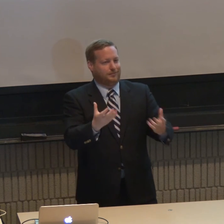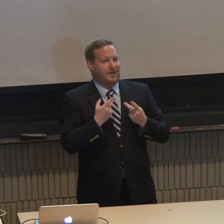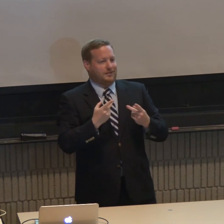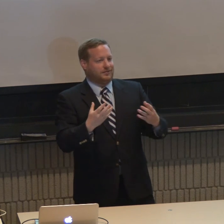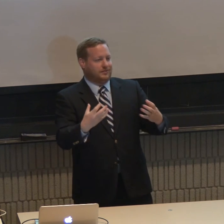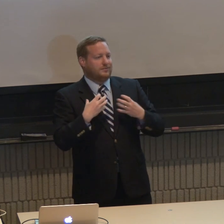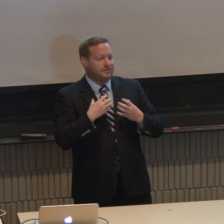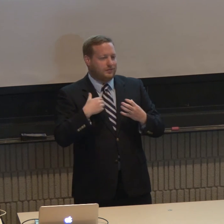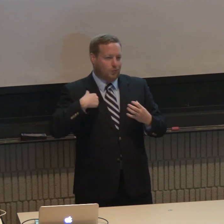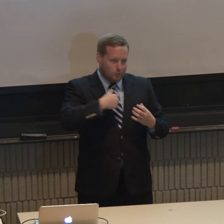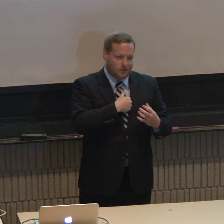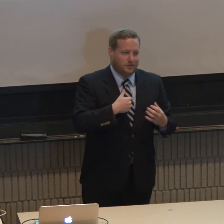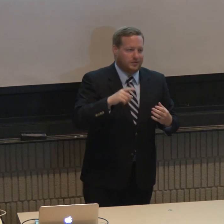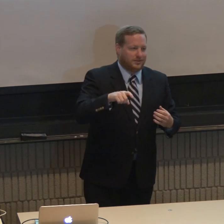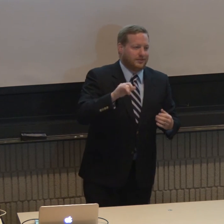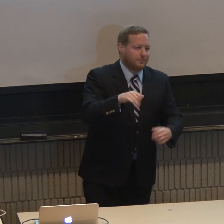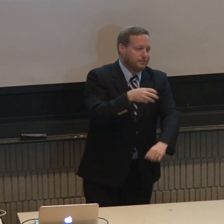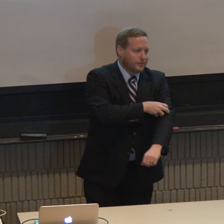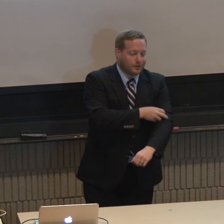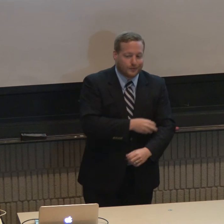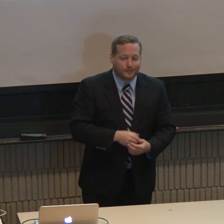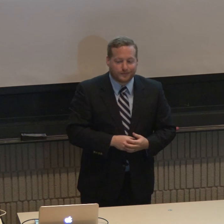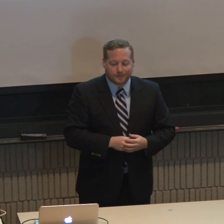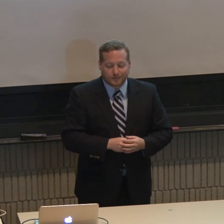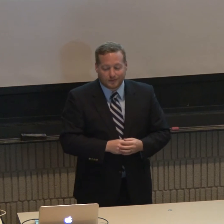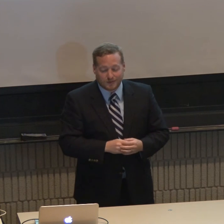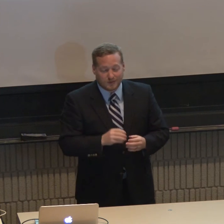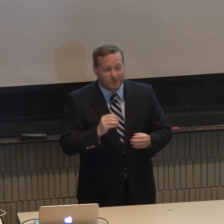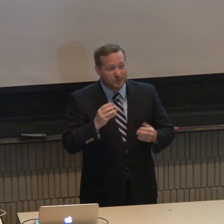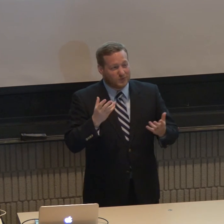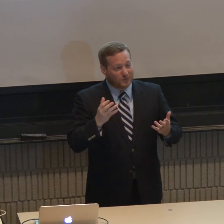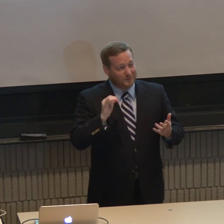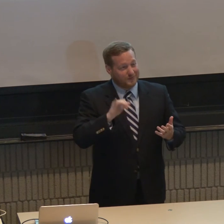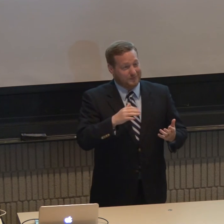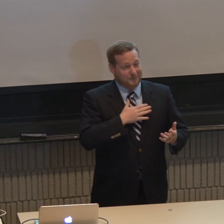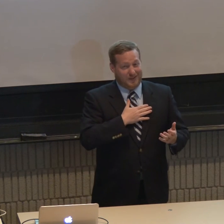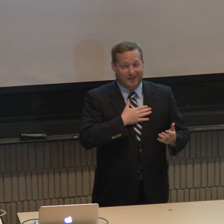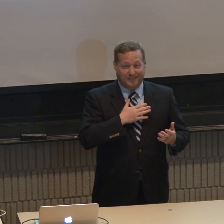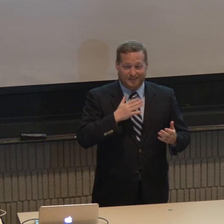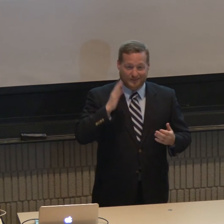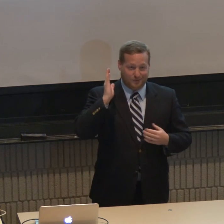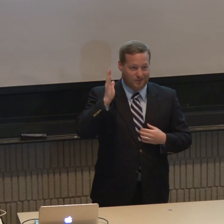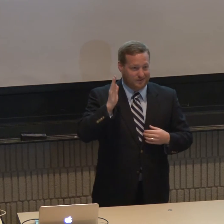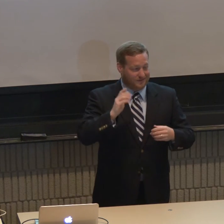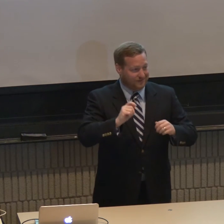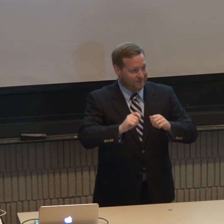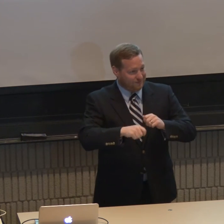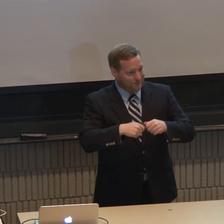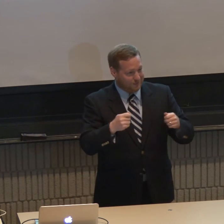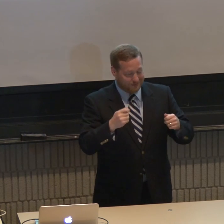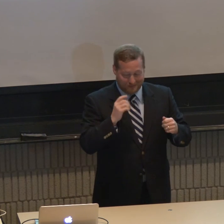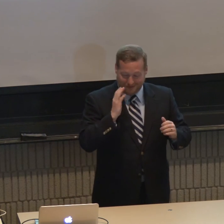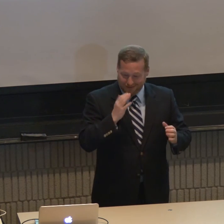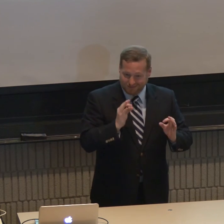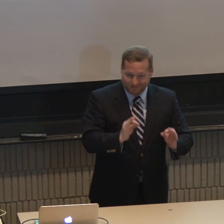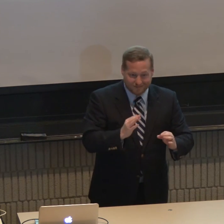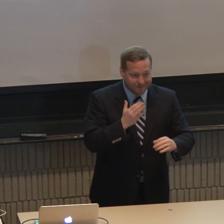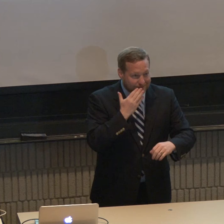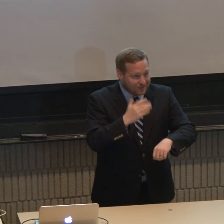things, we're not as powerful, and I think it's time for us to take our power back. So that's the wrap